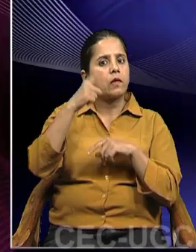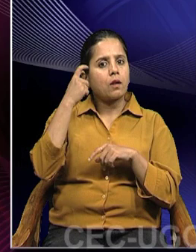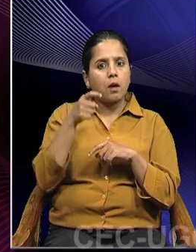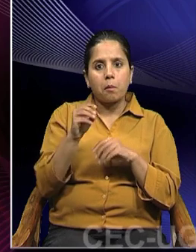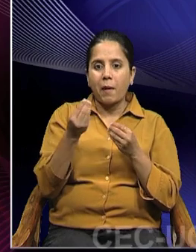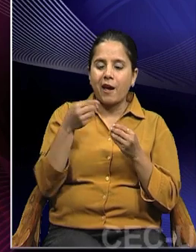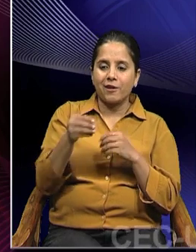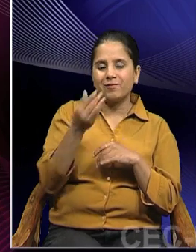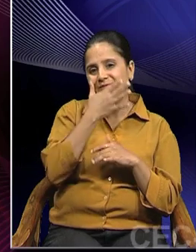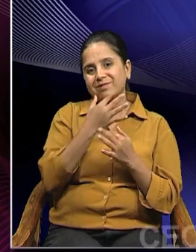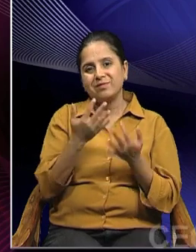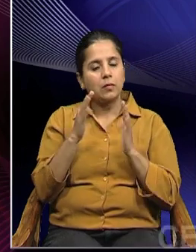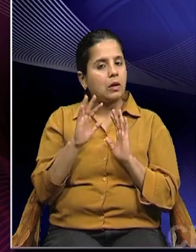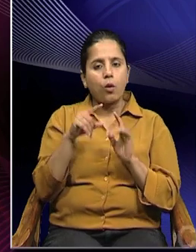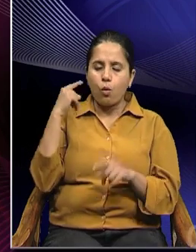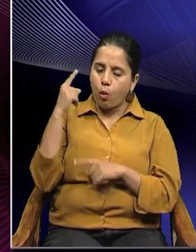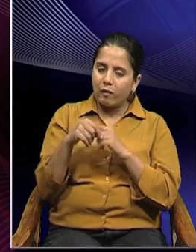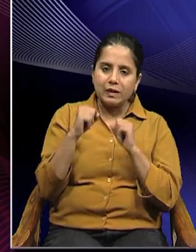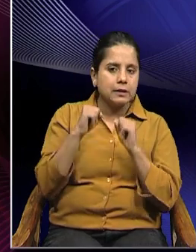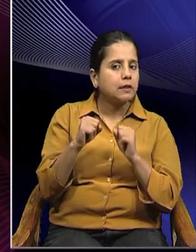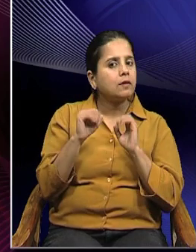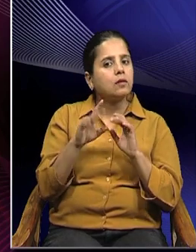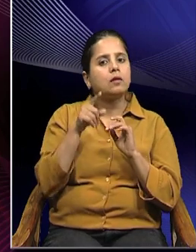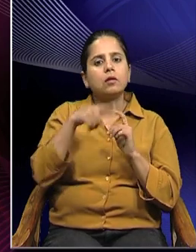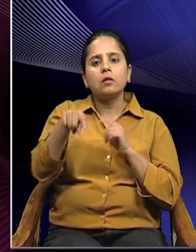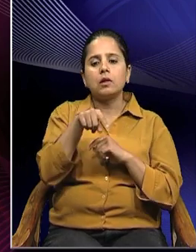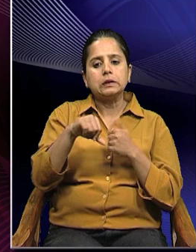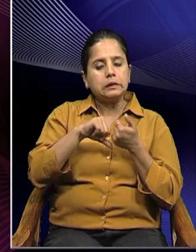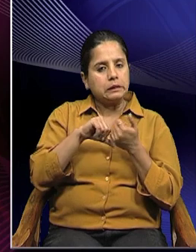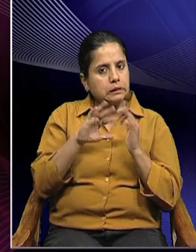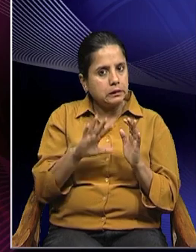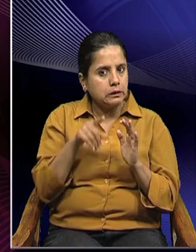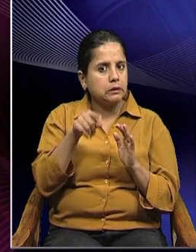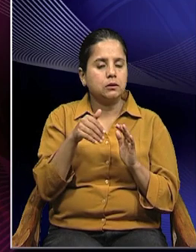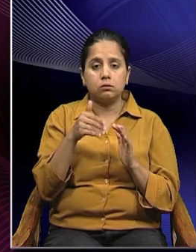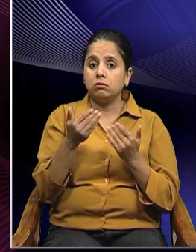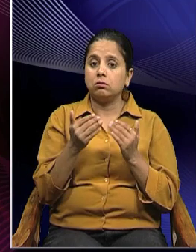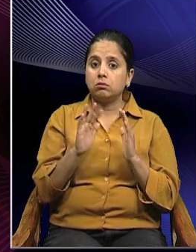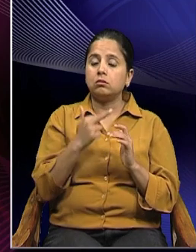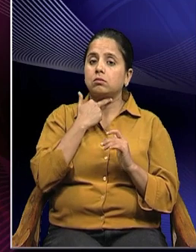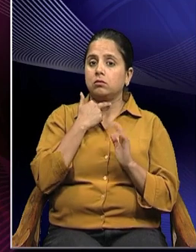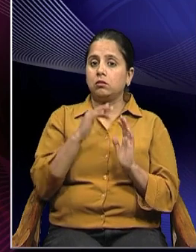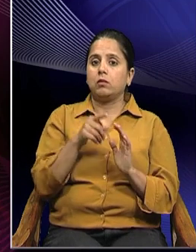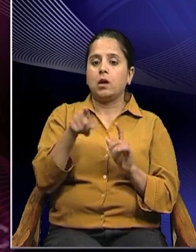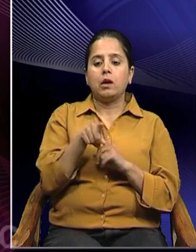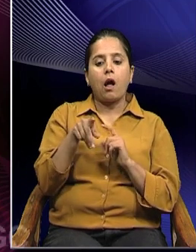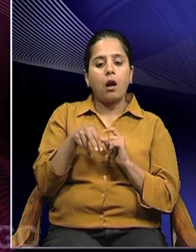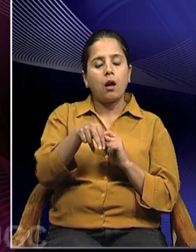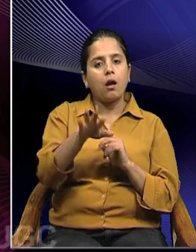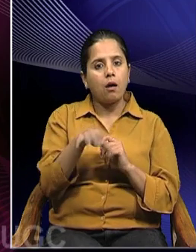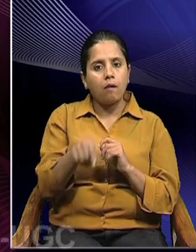of roses. It is always difficult and risky. It is bound to be difficult and risky. It is like walking on the